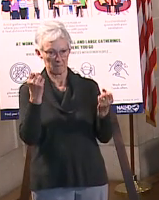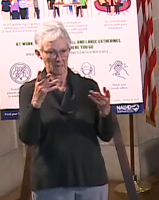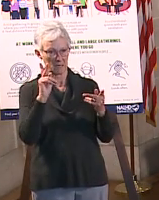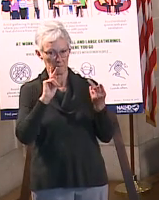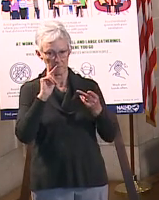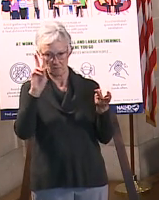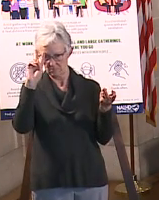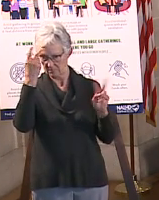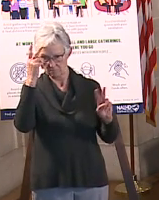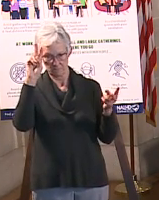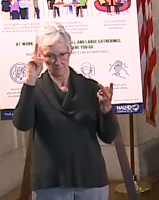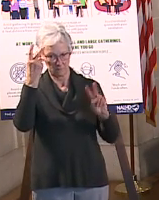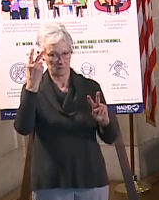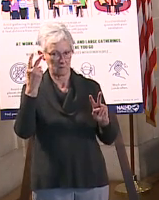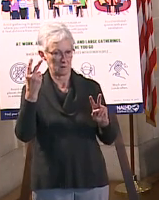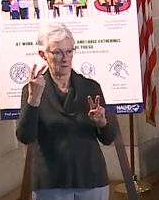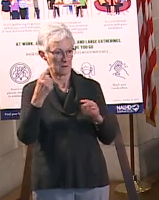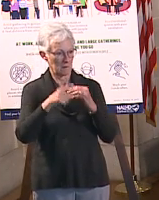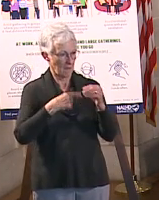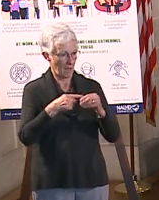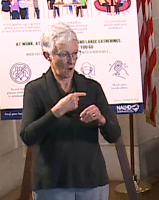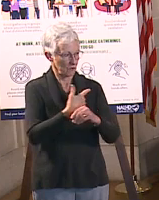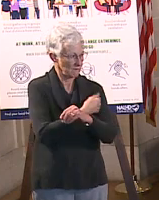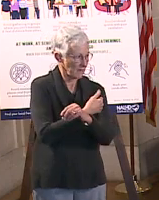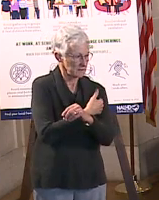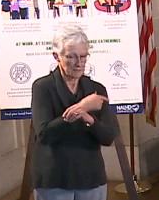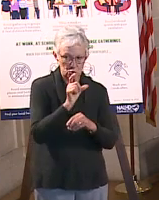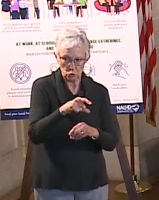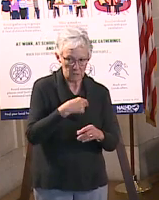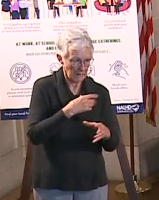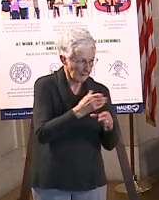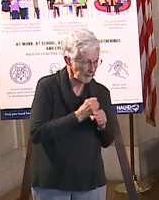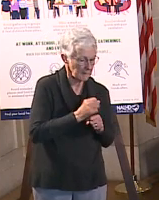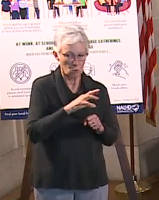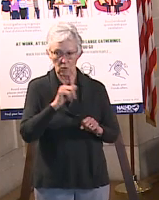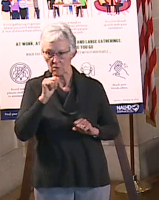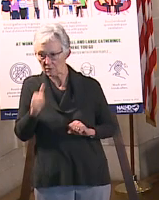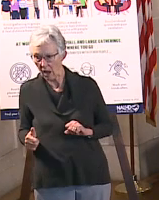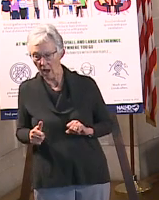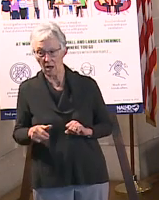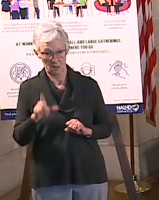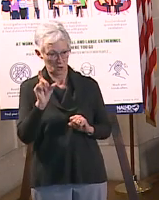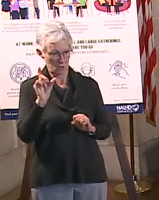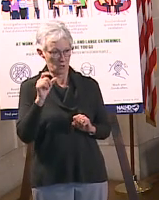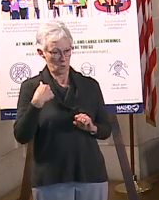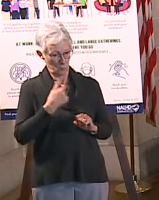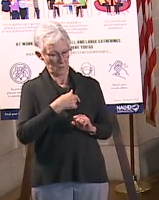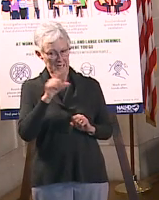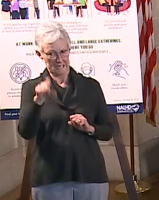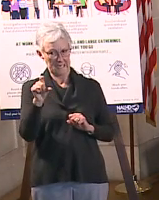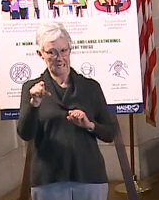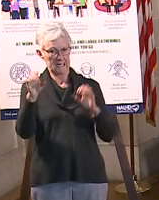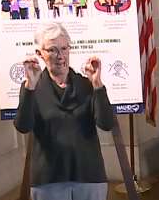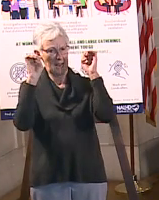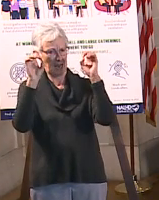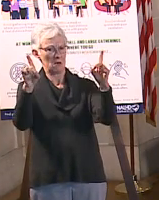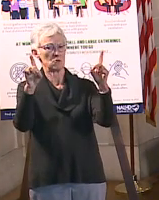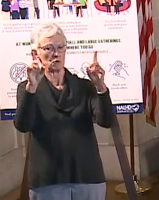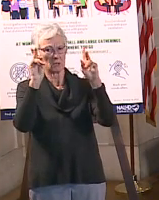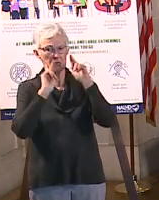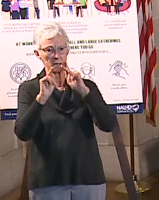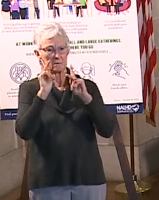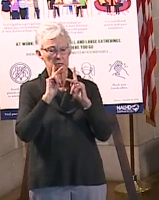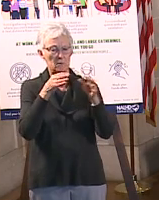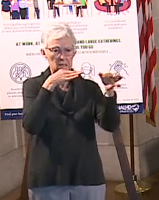getting the vaccine, and you know, is the state going to do a communication campaign around trying to educate people around that, just like we did around